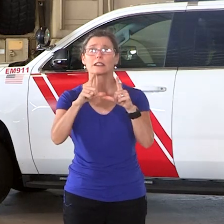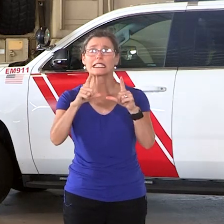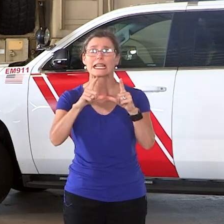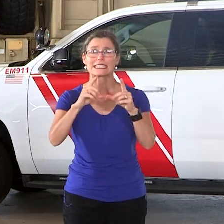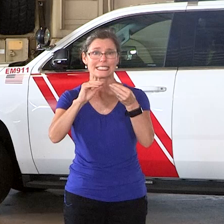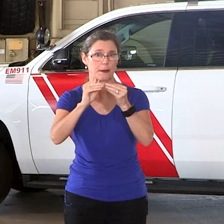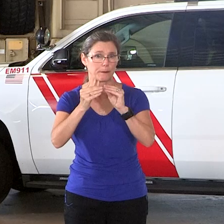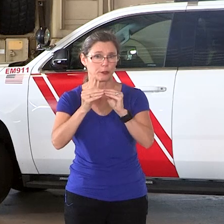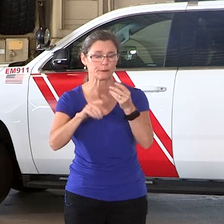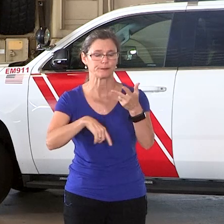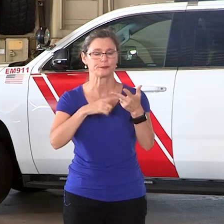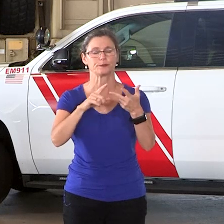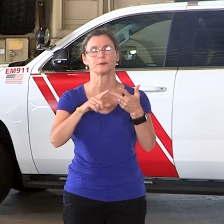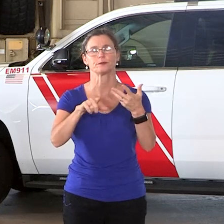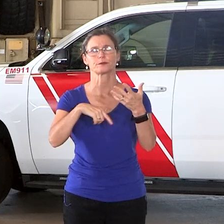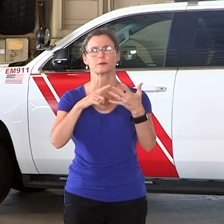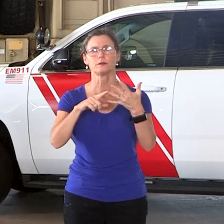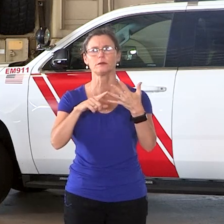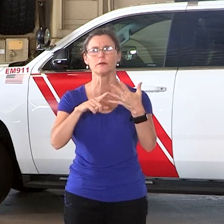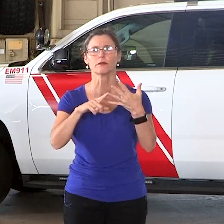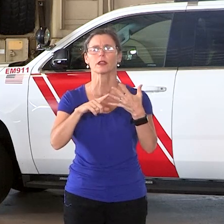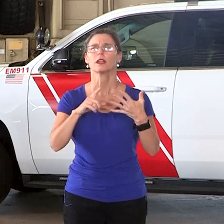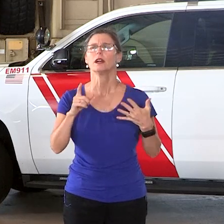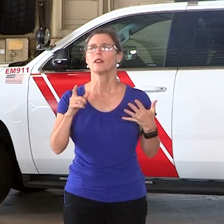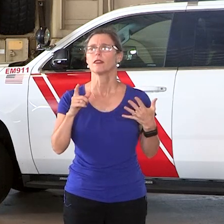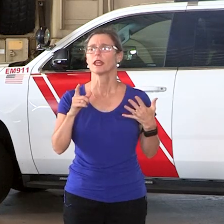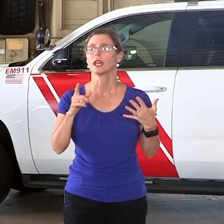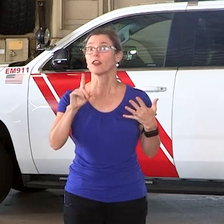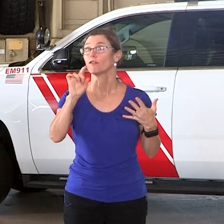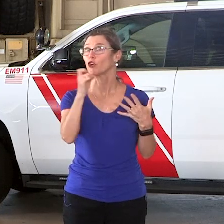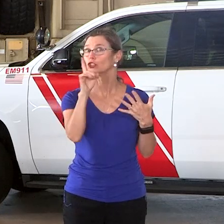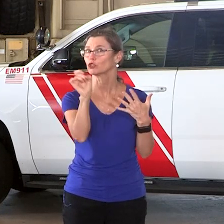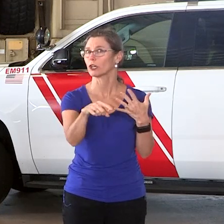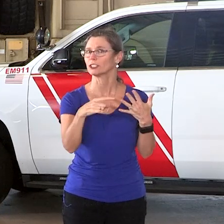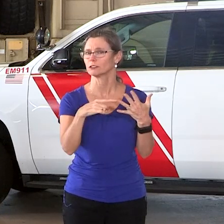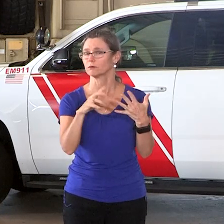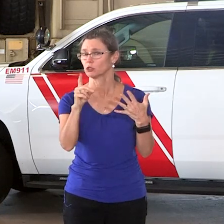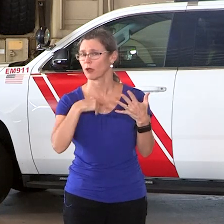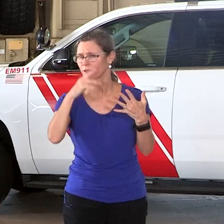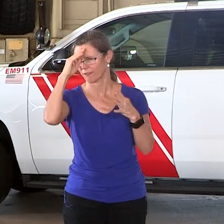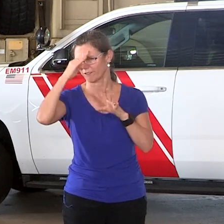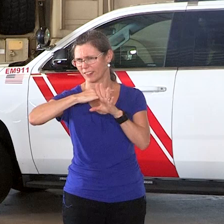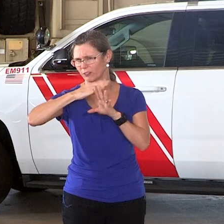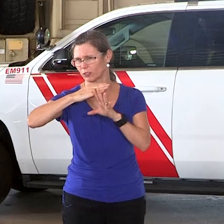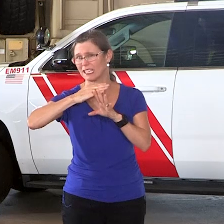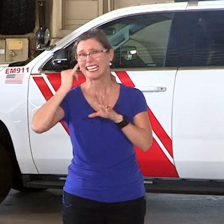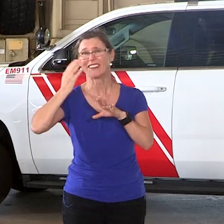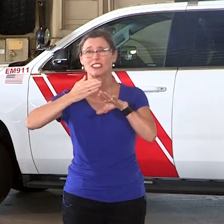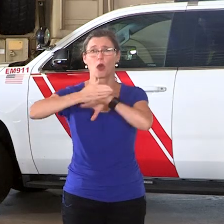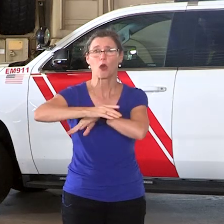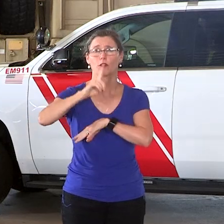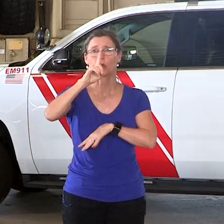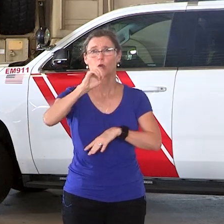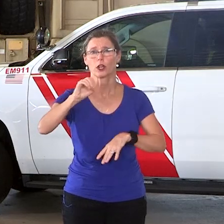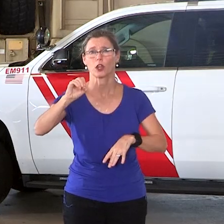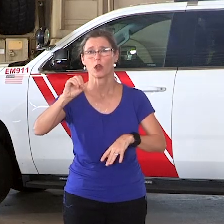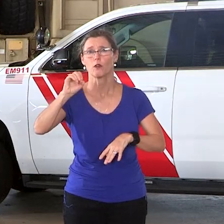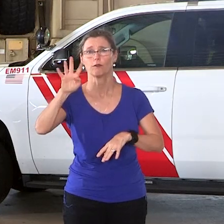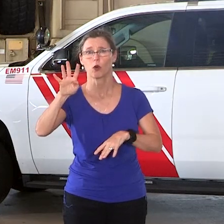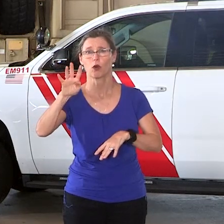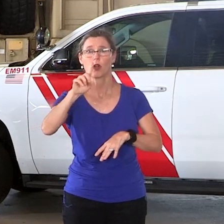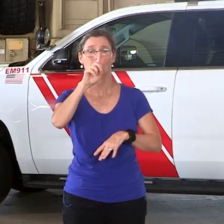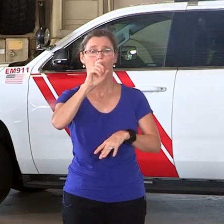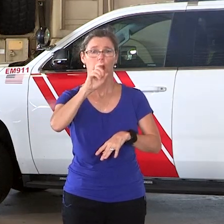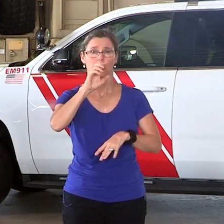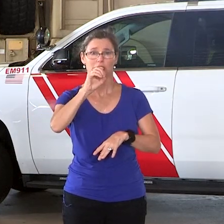number, and then the first question will be, do you have a fever? If it's over 104, then you'll proceed